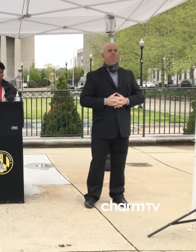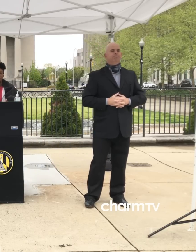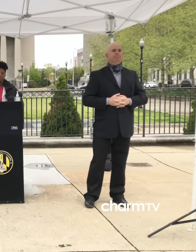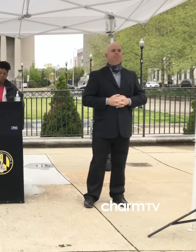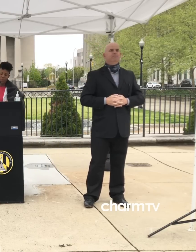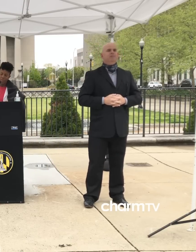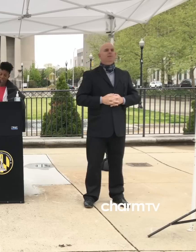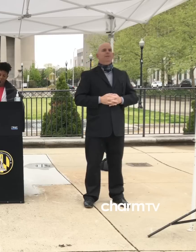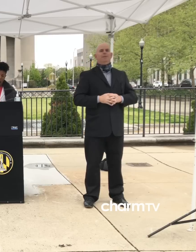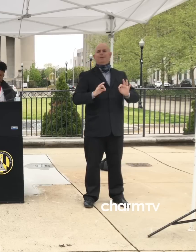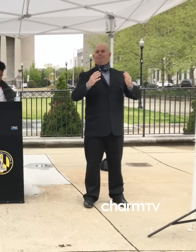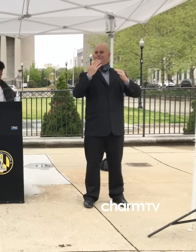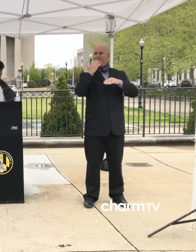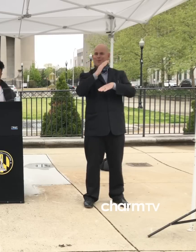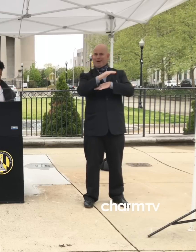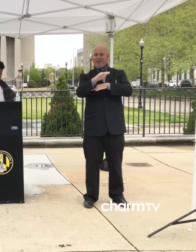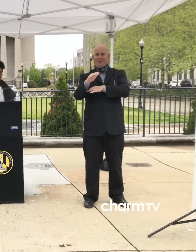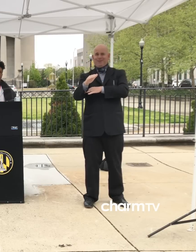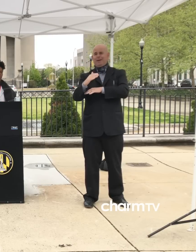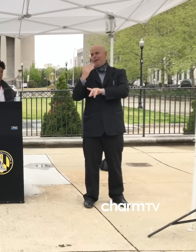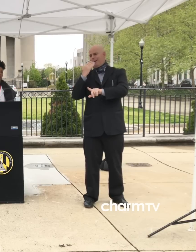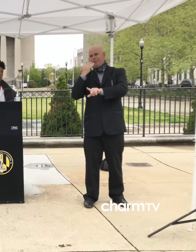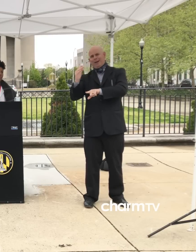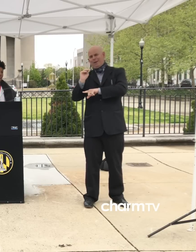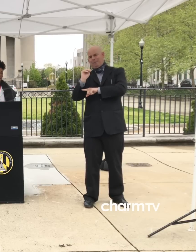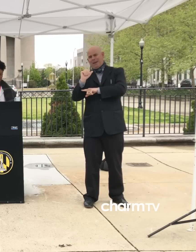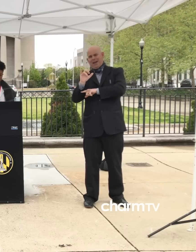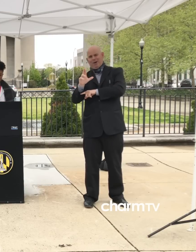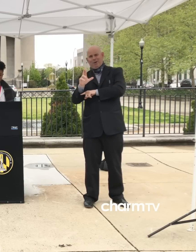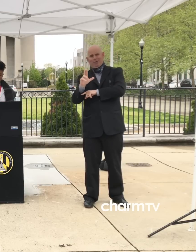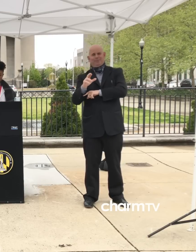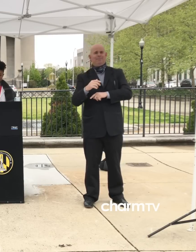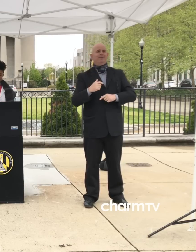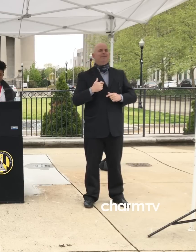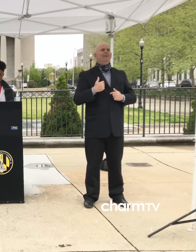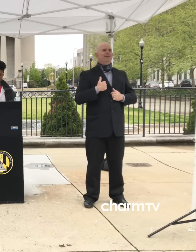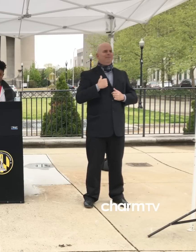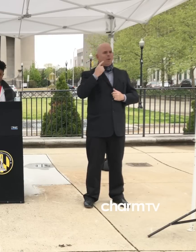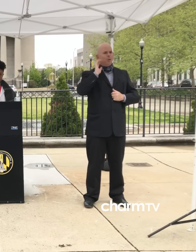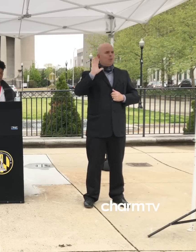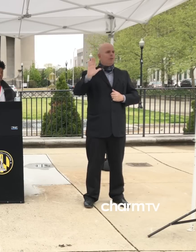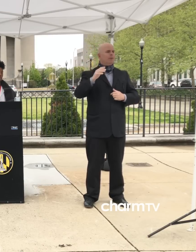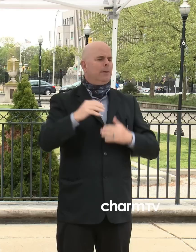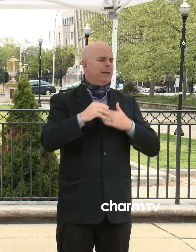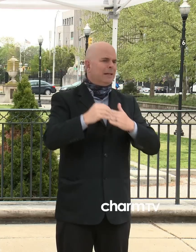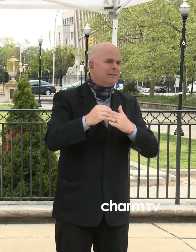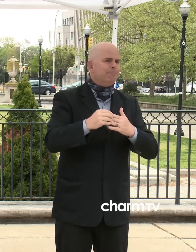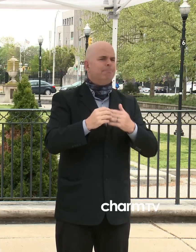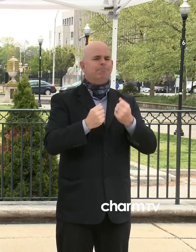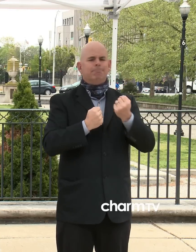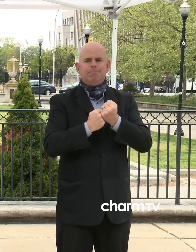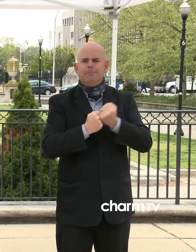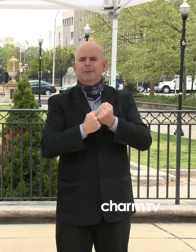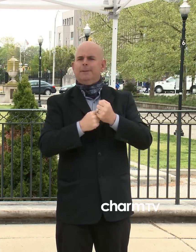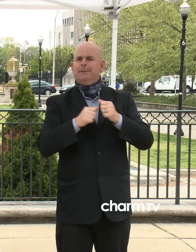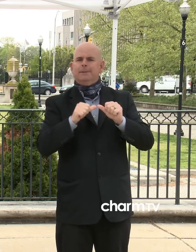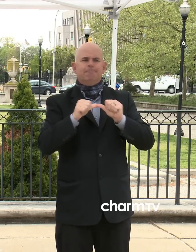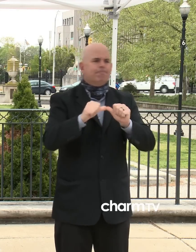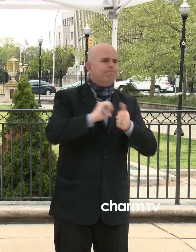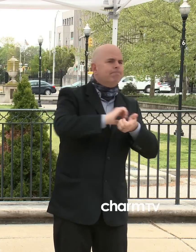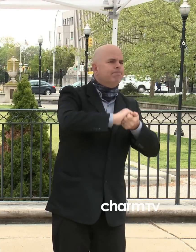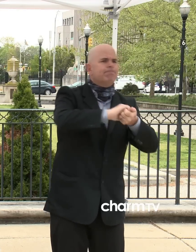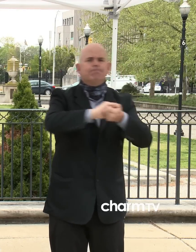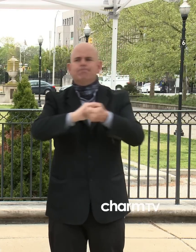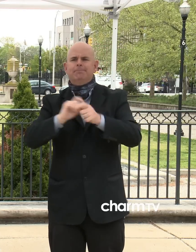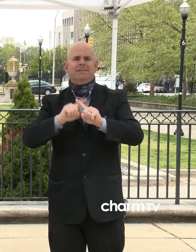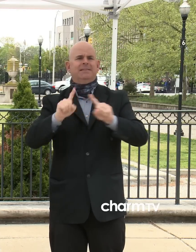Good afternoon. Thank you, Mayor Young, for your leadership, and thanks to my colleagues and our partners for their support. There are a few updates I would like to share